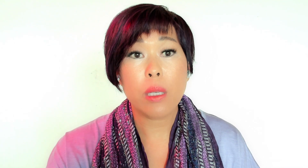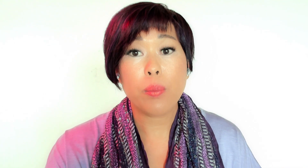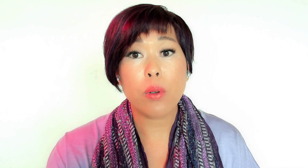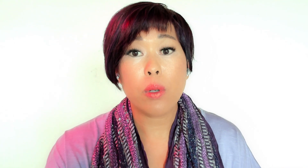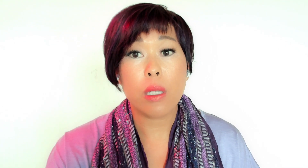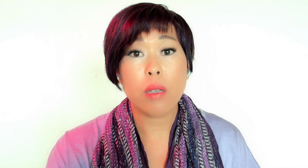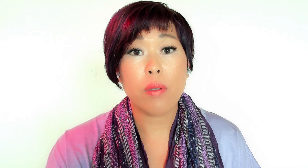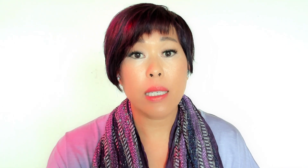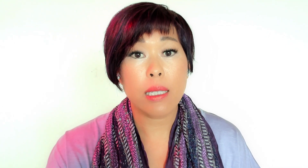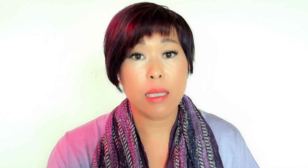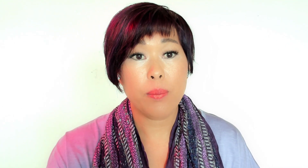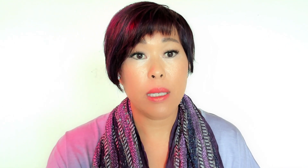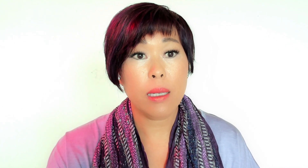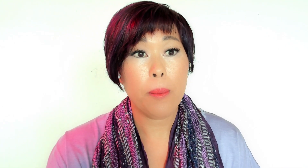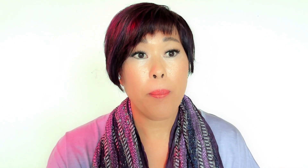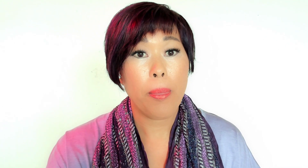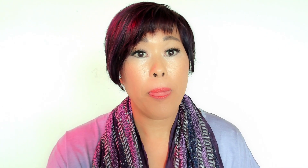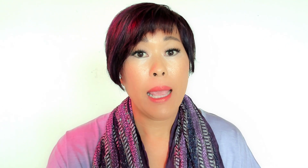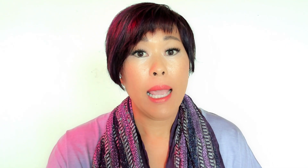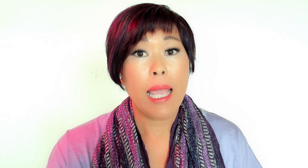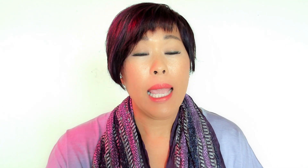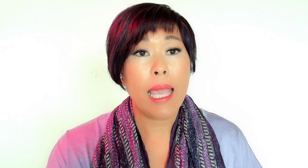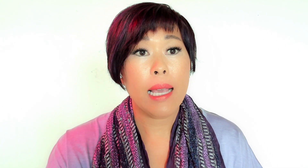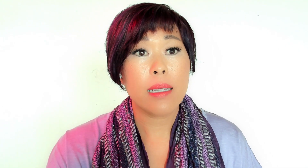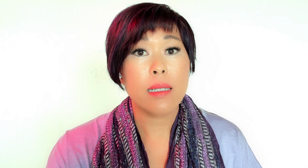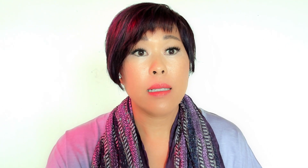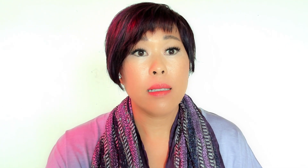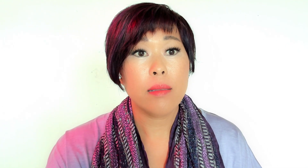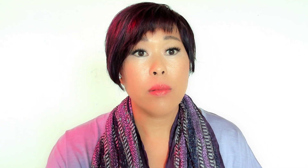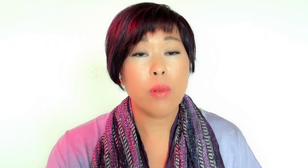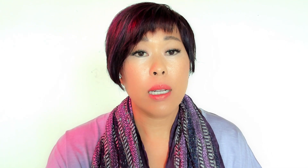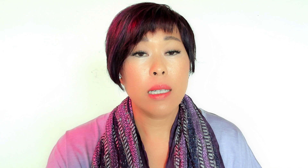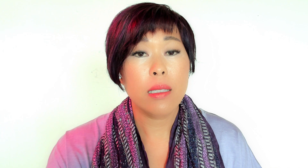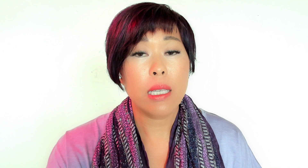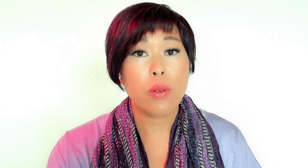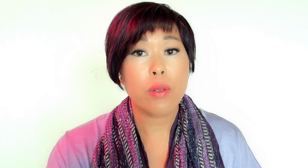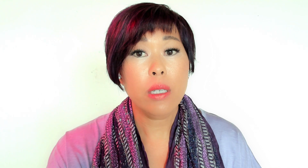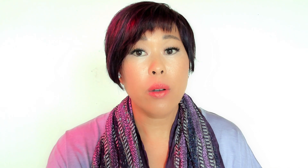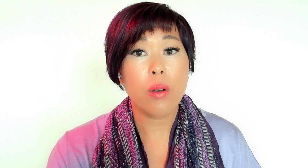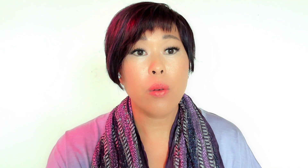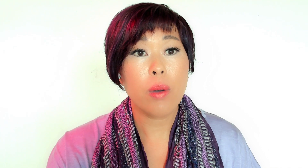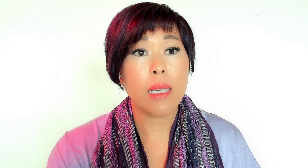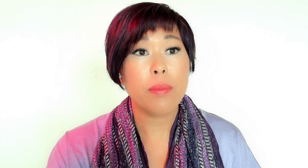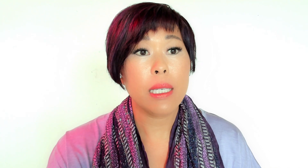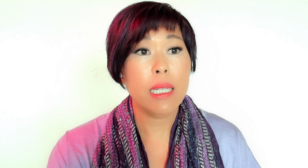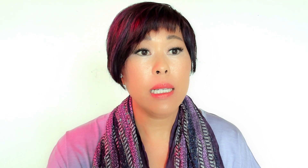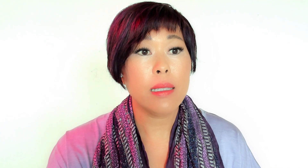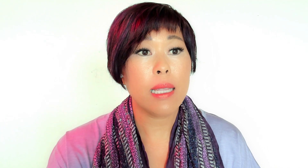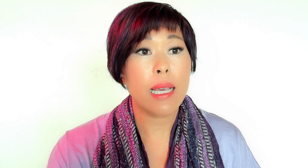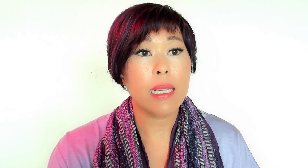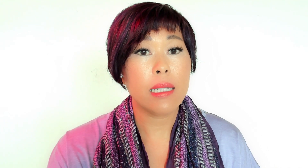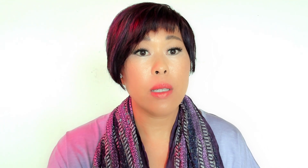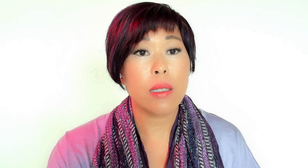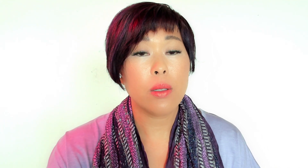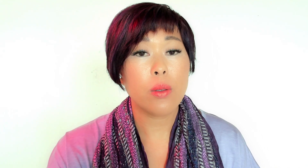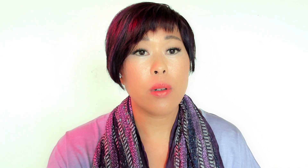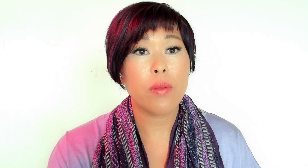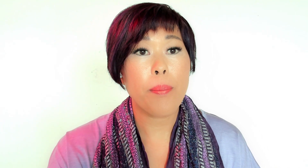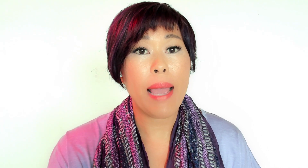people in Hawaii speak. And when I say Creole, what I mean is that it's sort of a